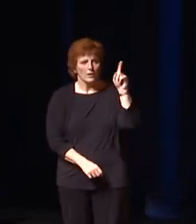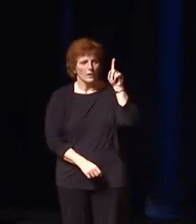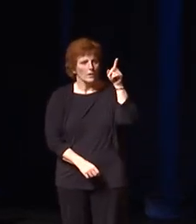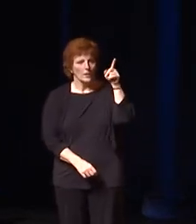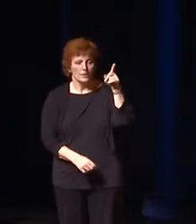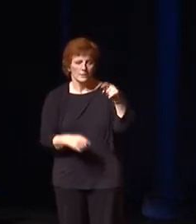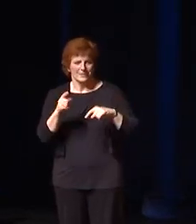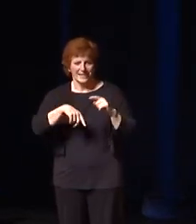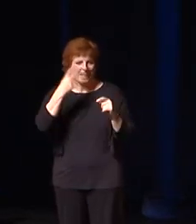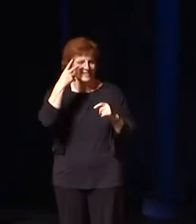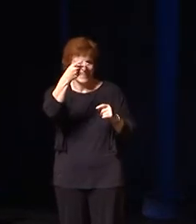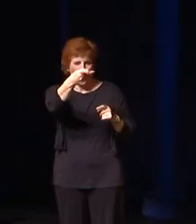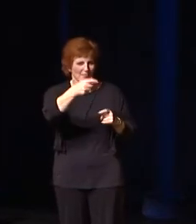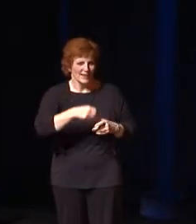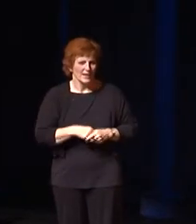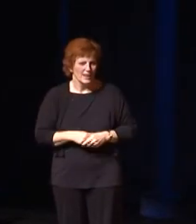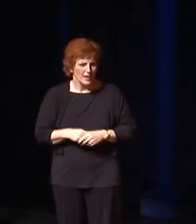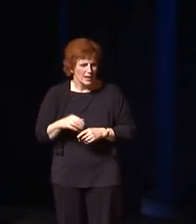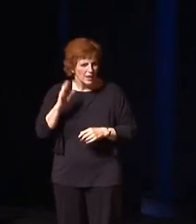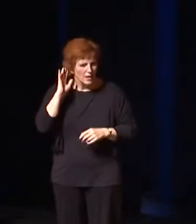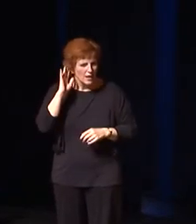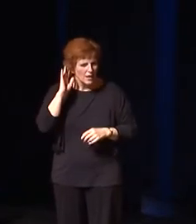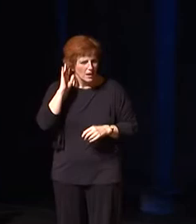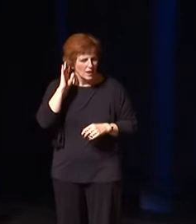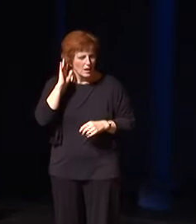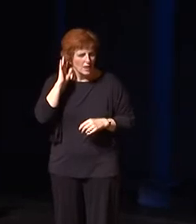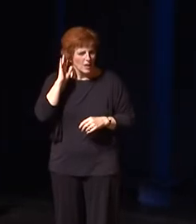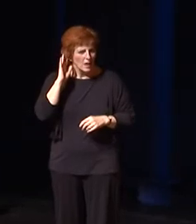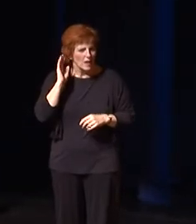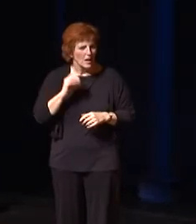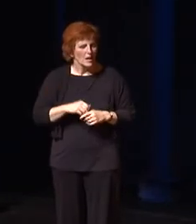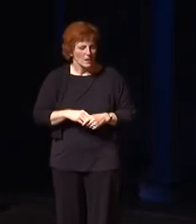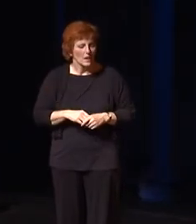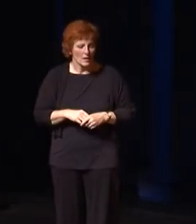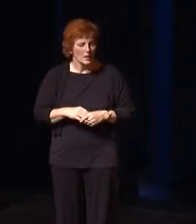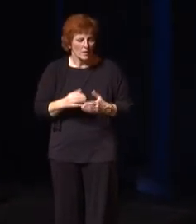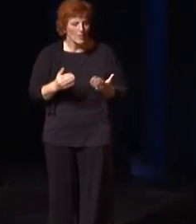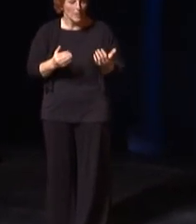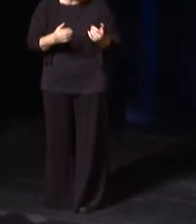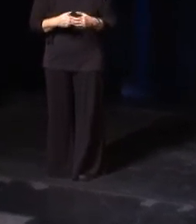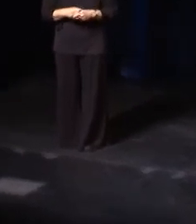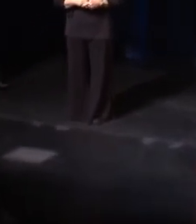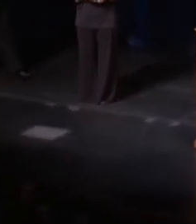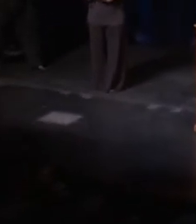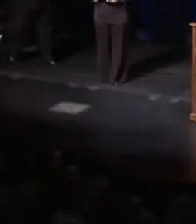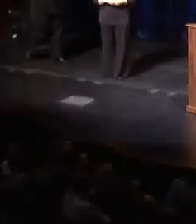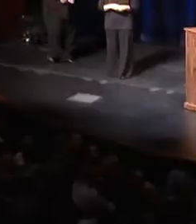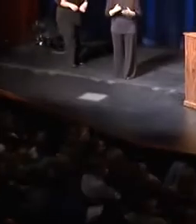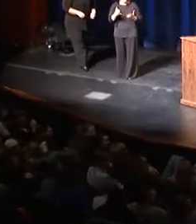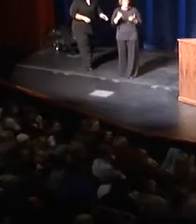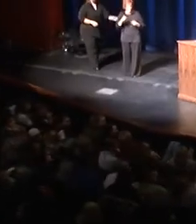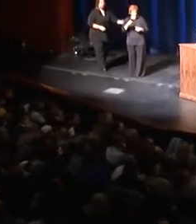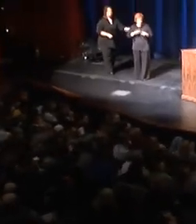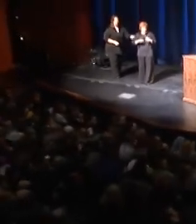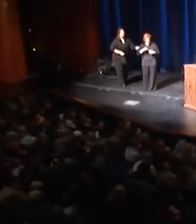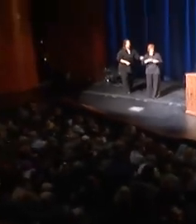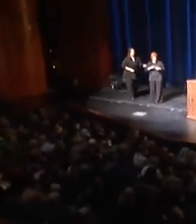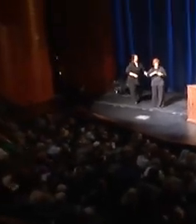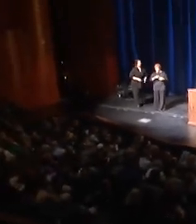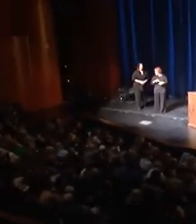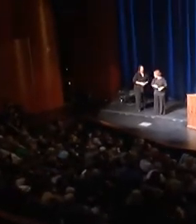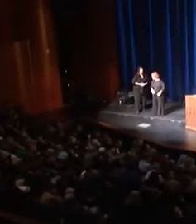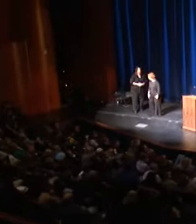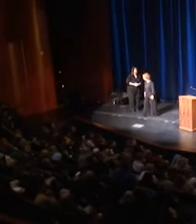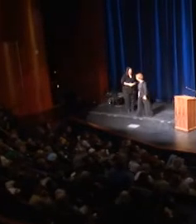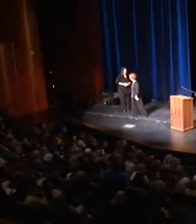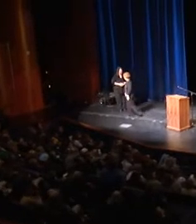I can't see up there. Yep? Yeah, I can see it now. I wanted to go back to your example of